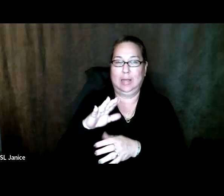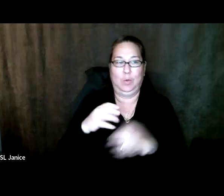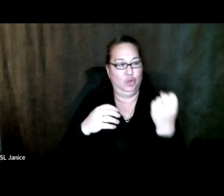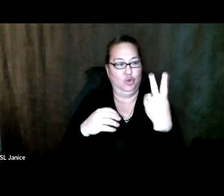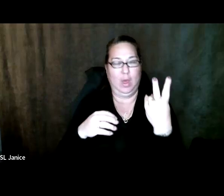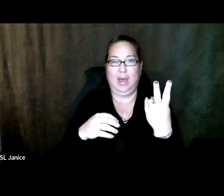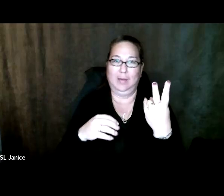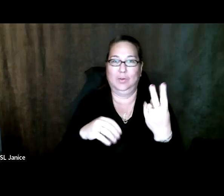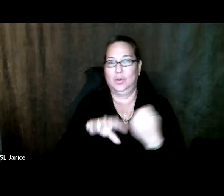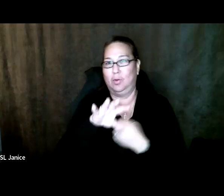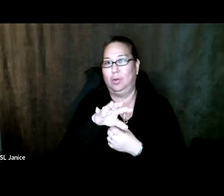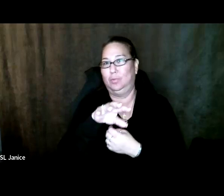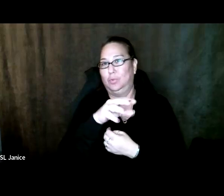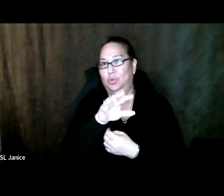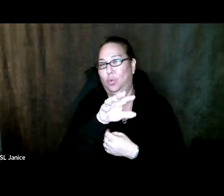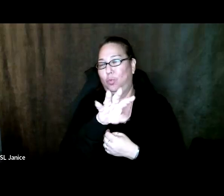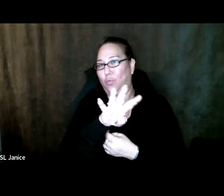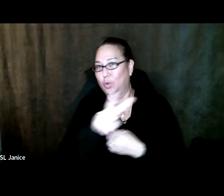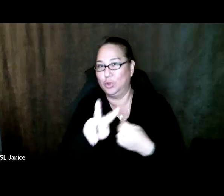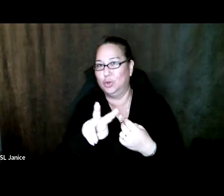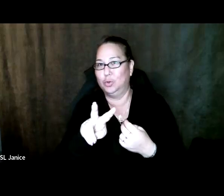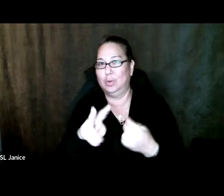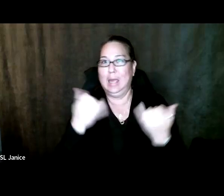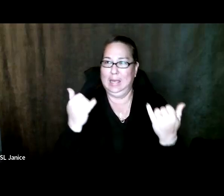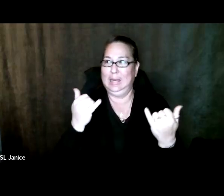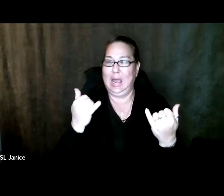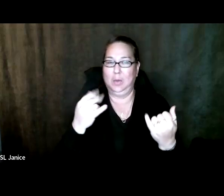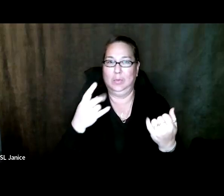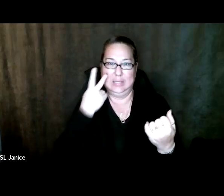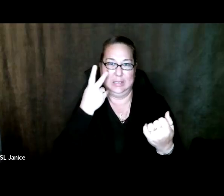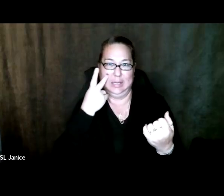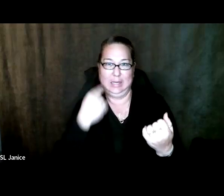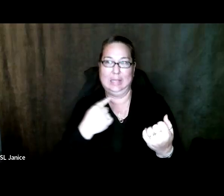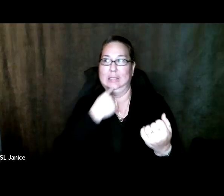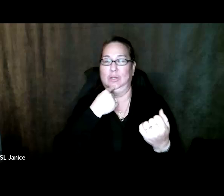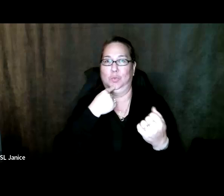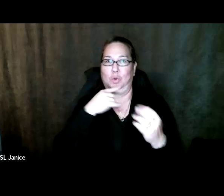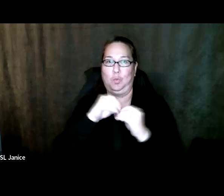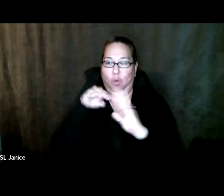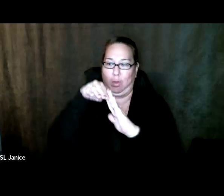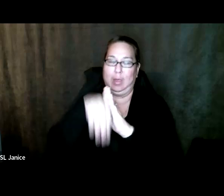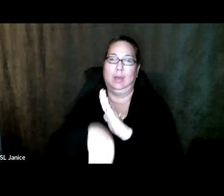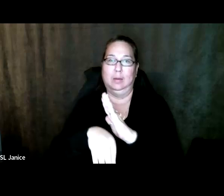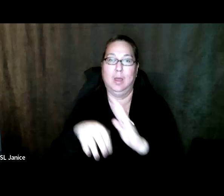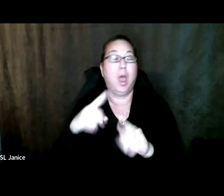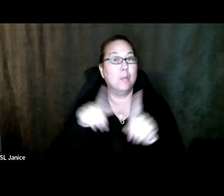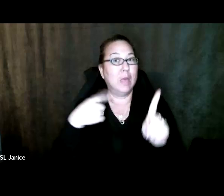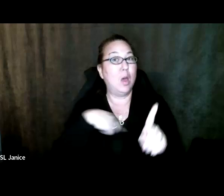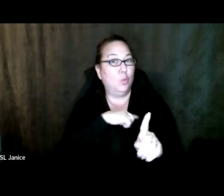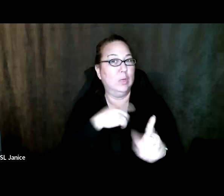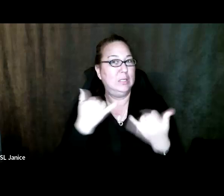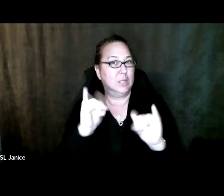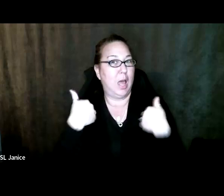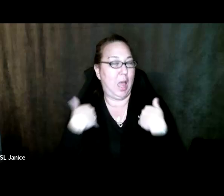then now we see a disappointing decline. That happens to be a school that we have a lot of confidence in right now. They had